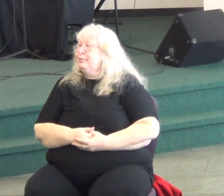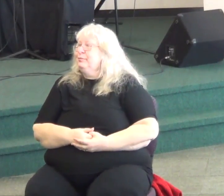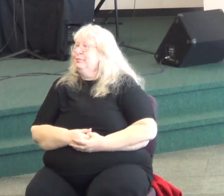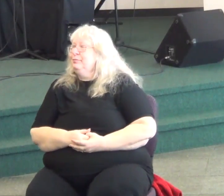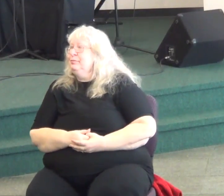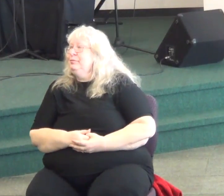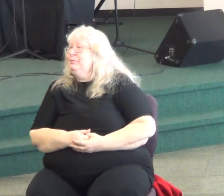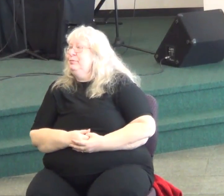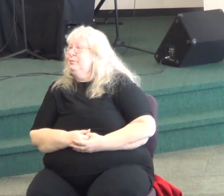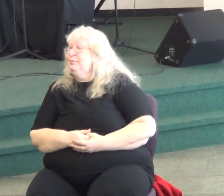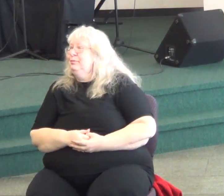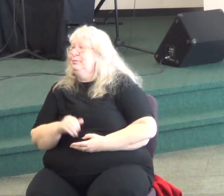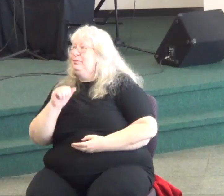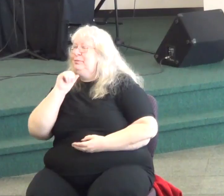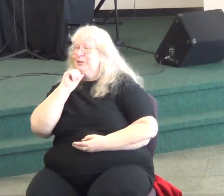He's not late, he's on time.